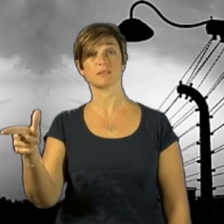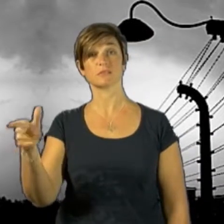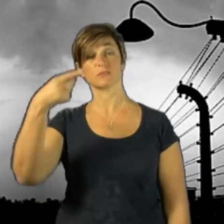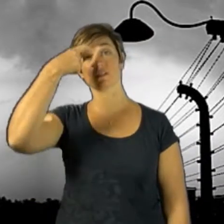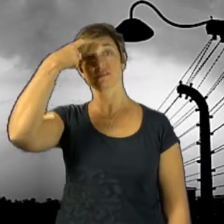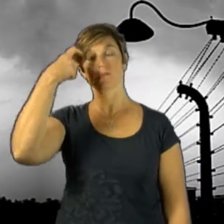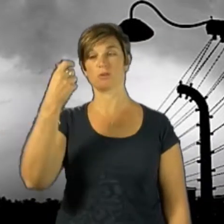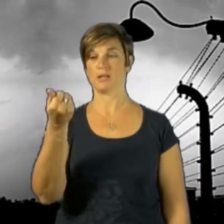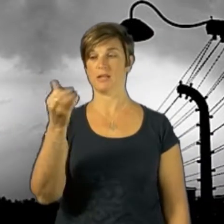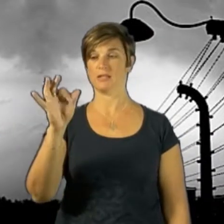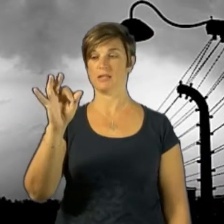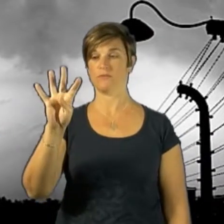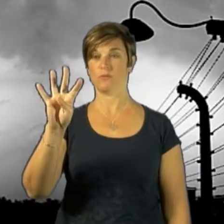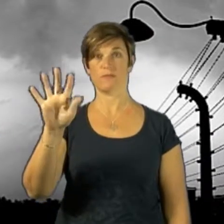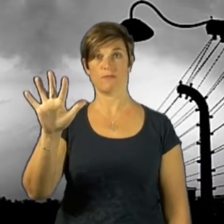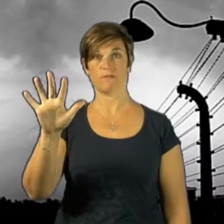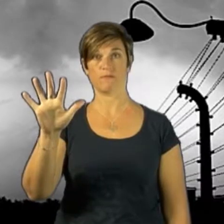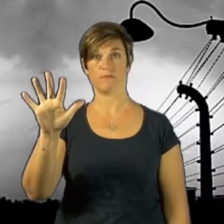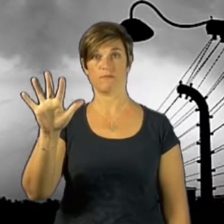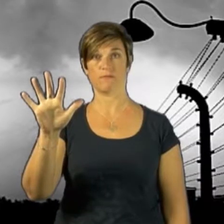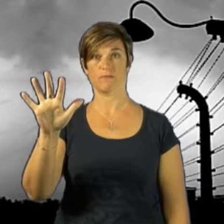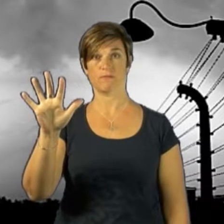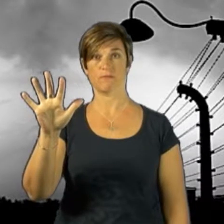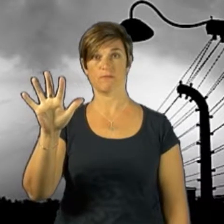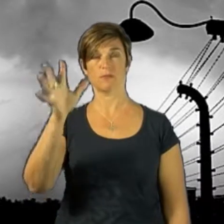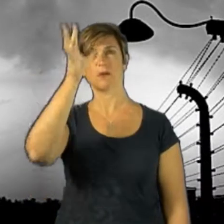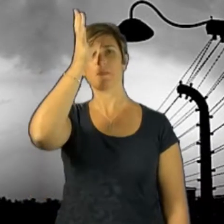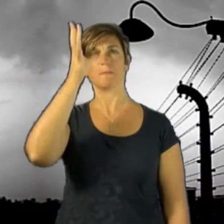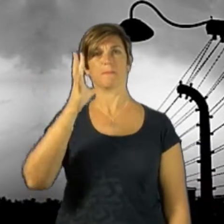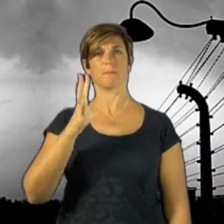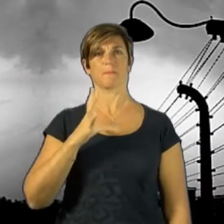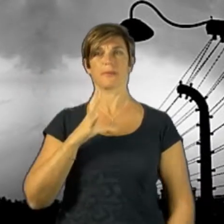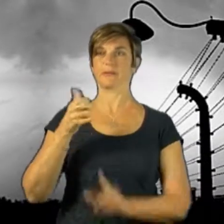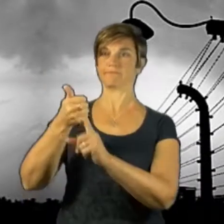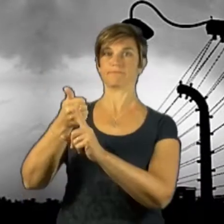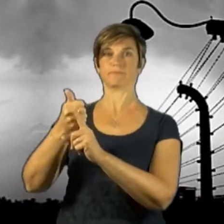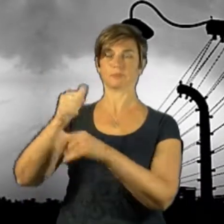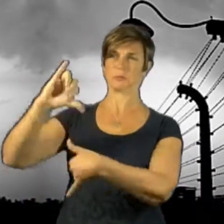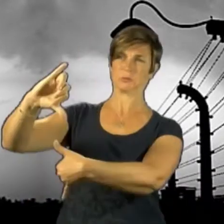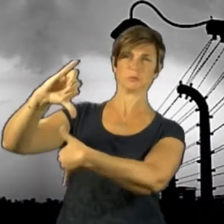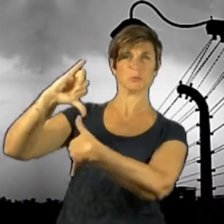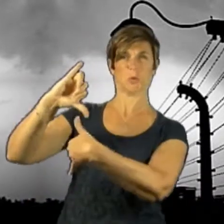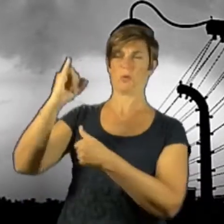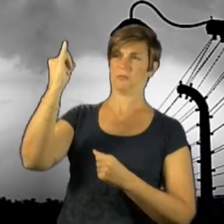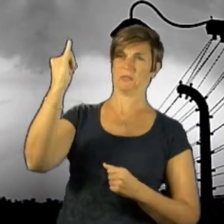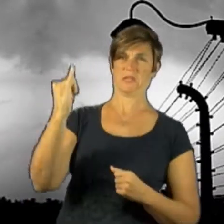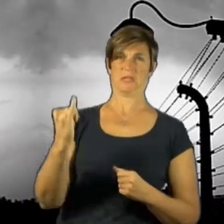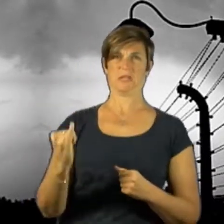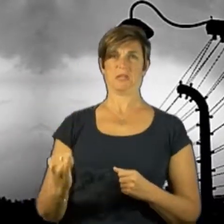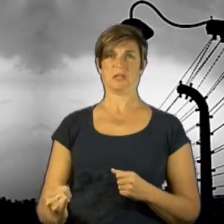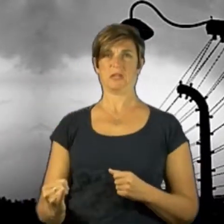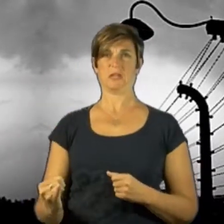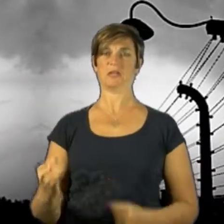Much later, in the summer of 1945, a tall, thin, distinguished man stood on the sidewalk.